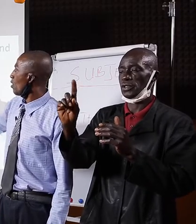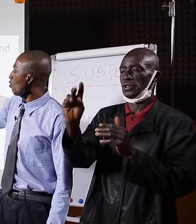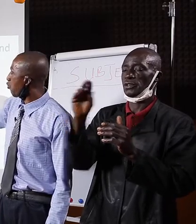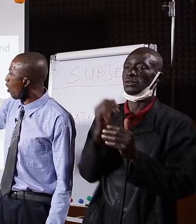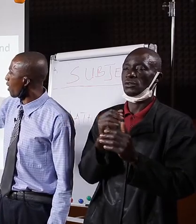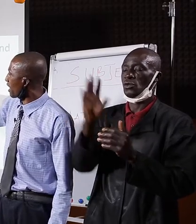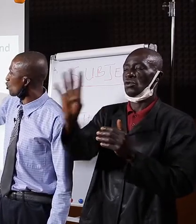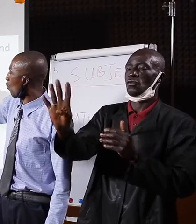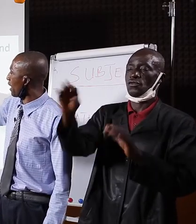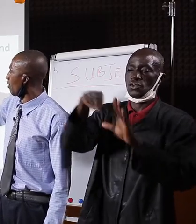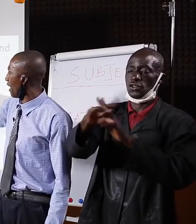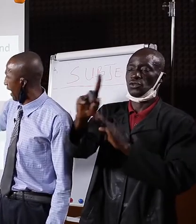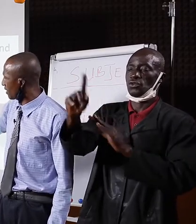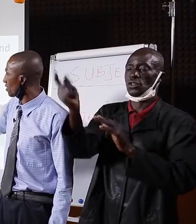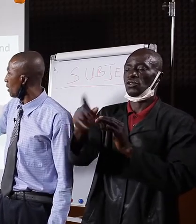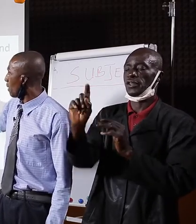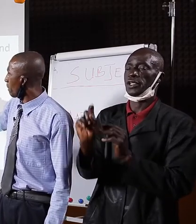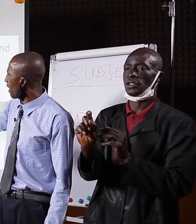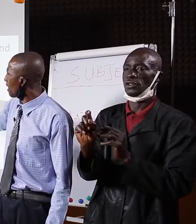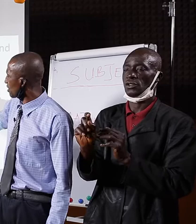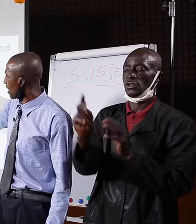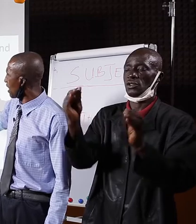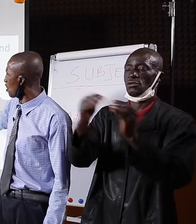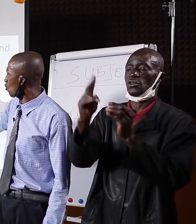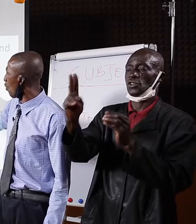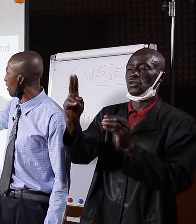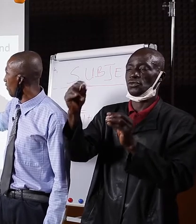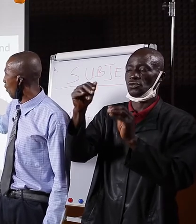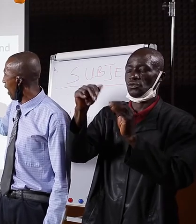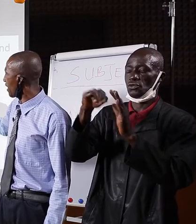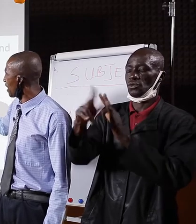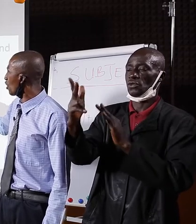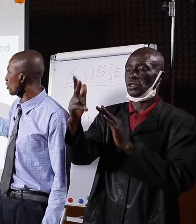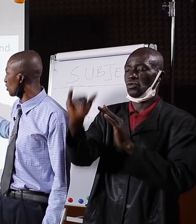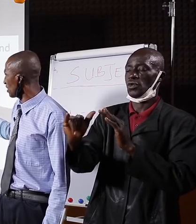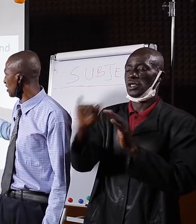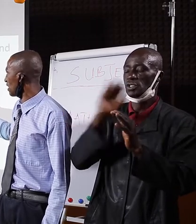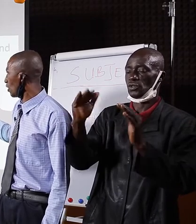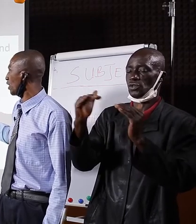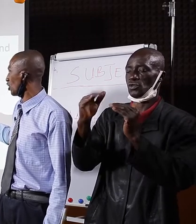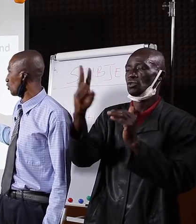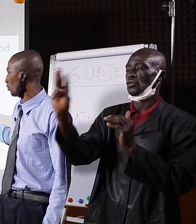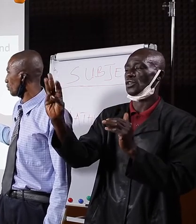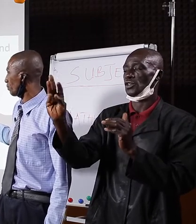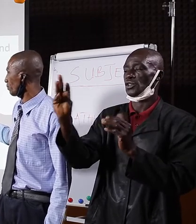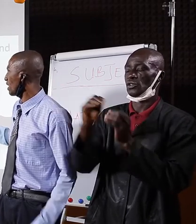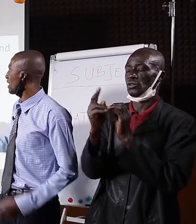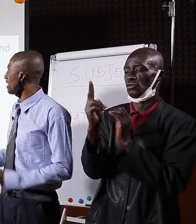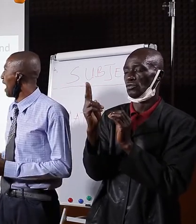Then 4 into 1 over x plus 3 into 1 over y equals to 16, equation